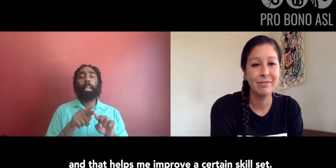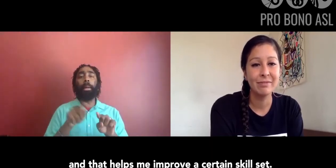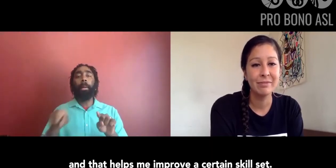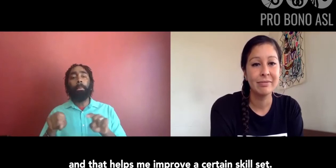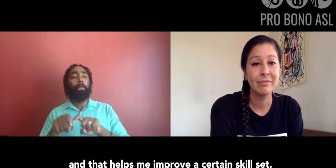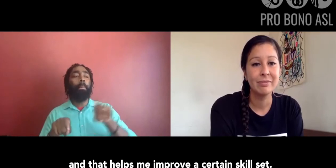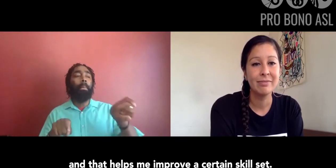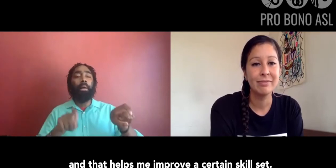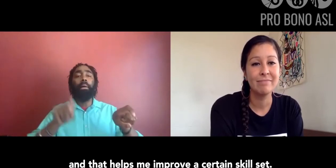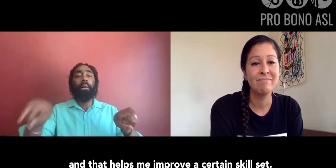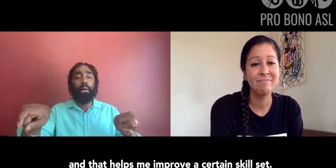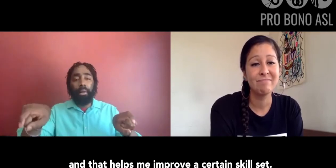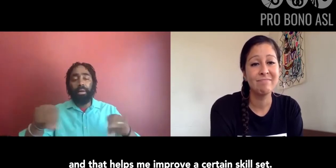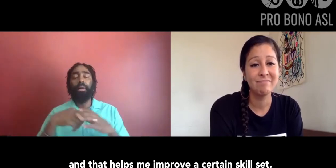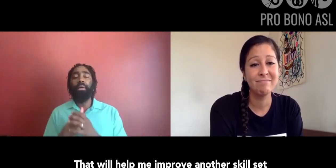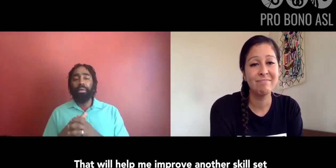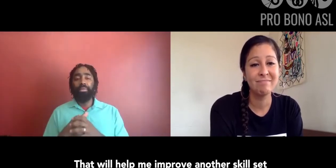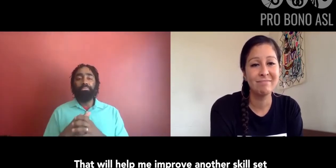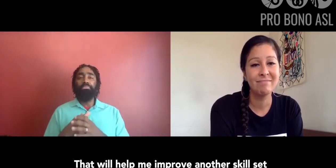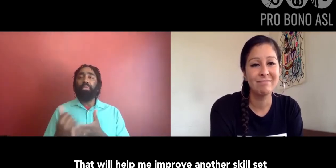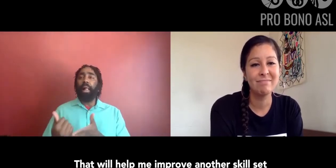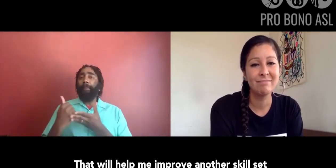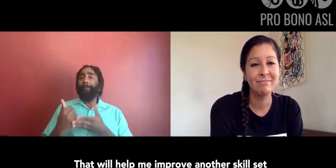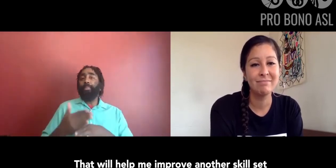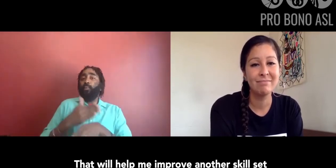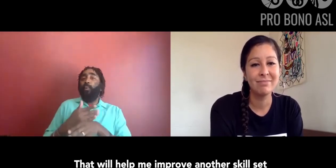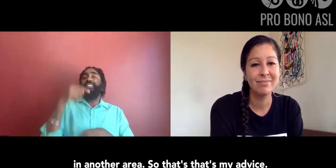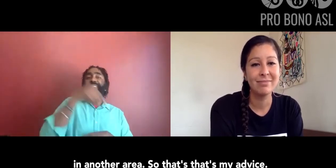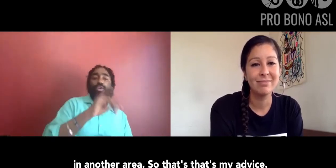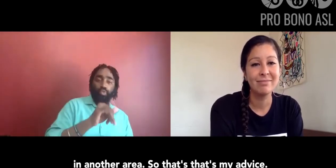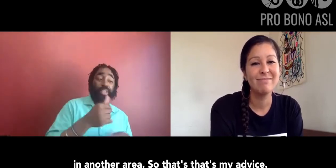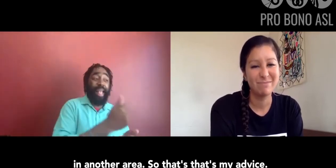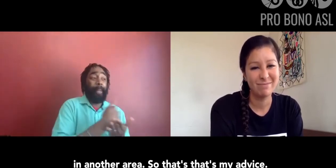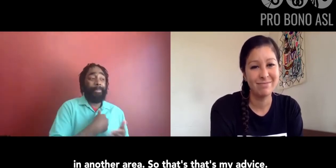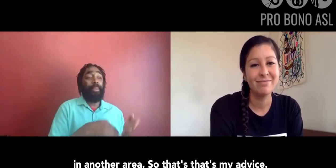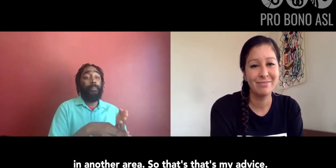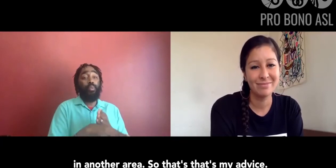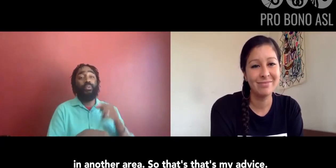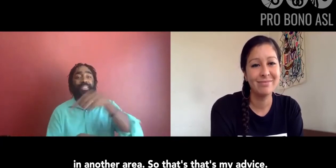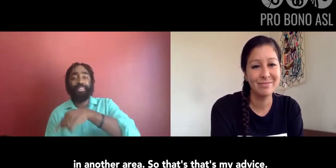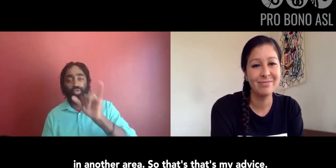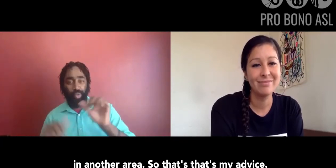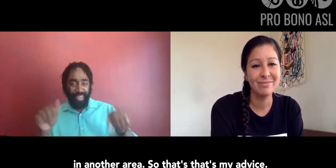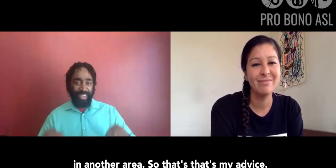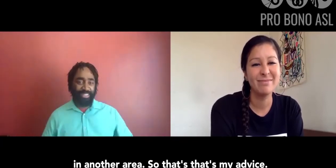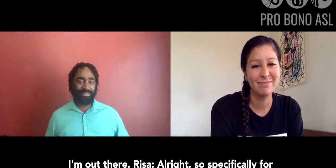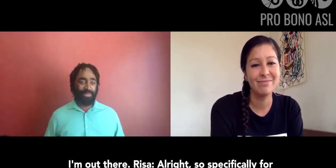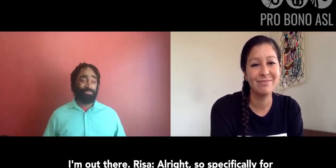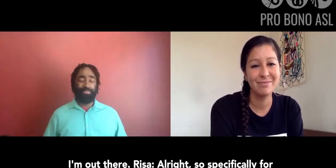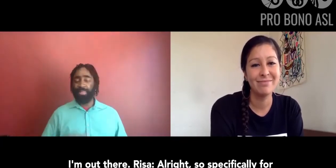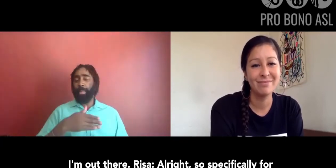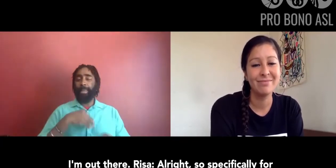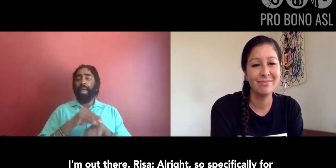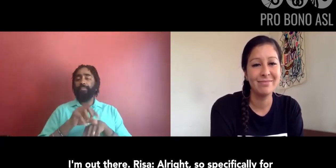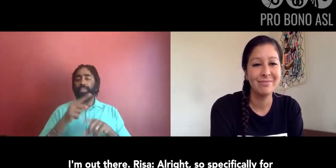that helps me improve a certain skill set that will help me improve another skill set in another area. So that's my advice to them out